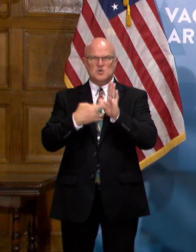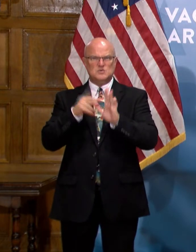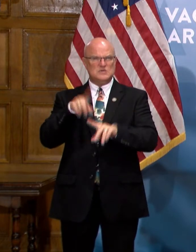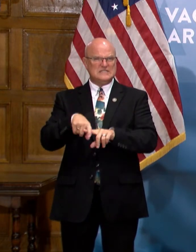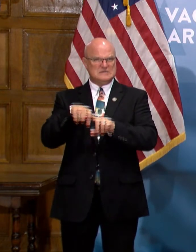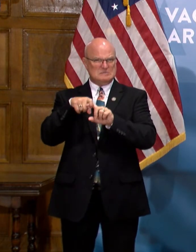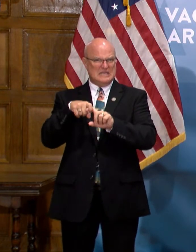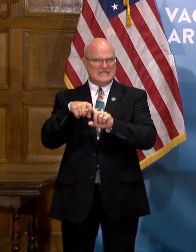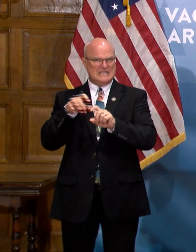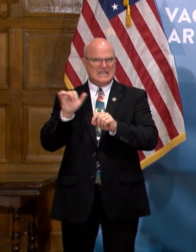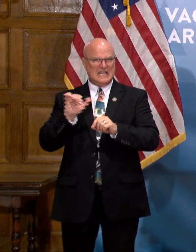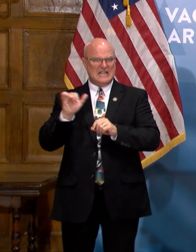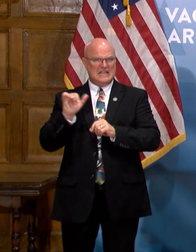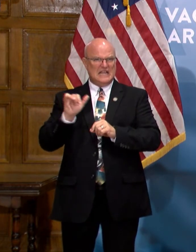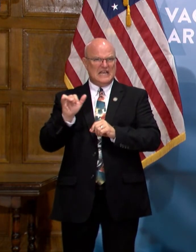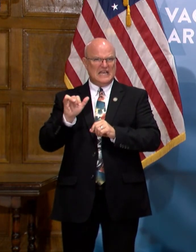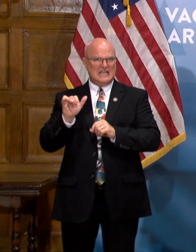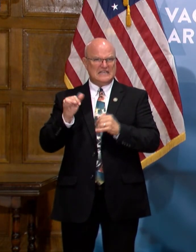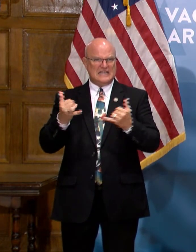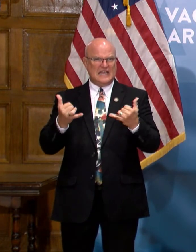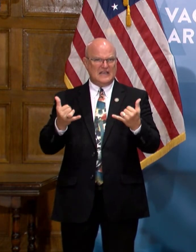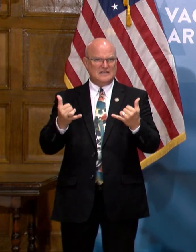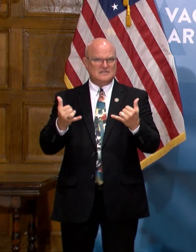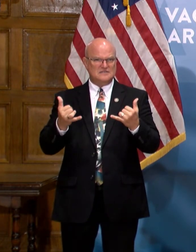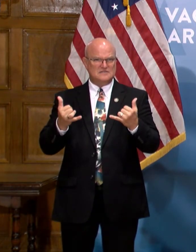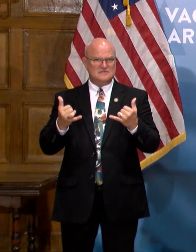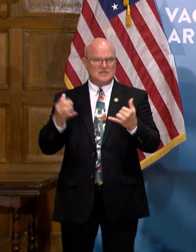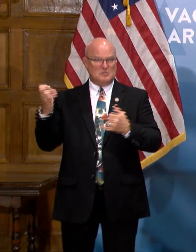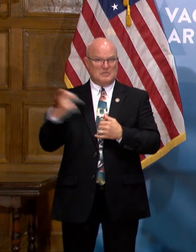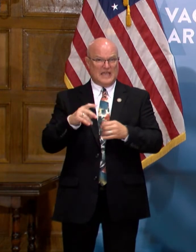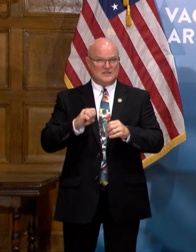for licensure. Does that mean those are now back in effect?